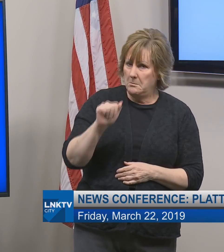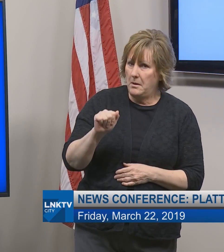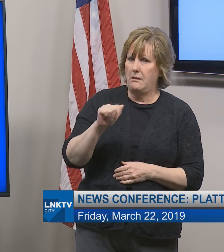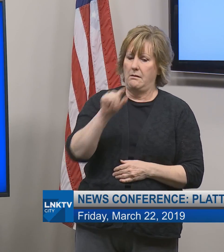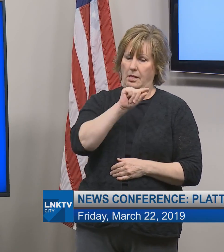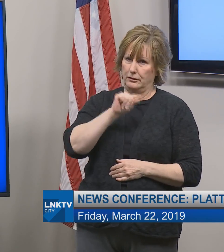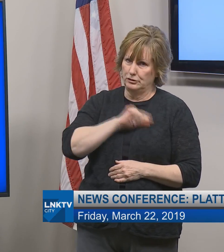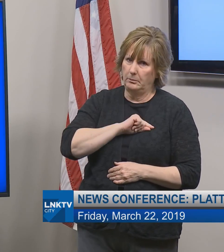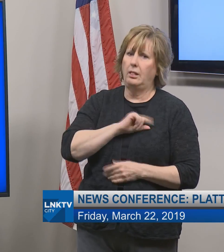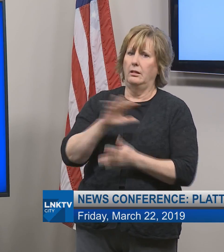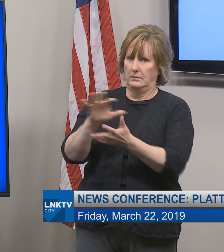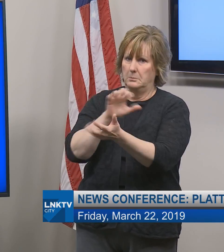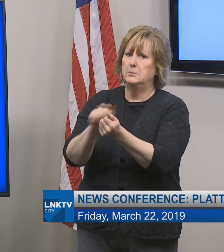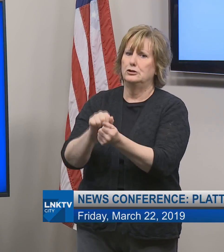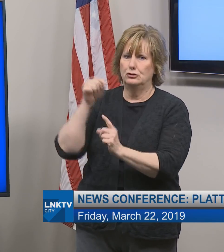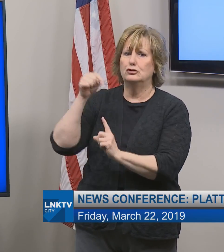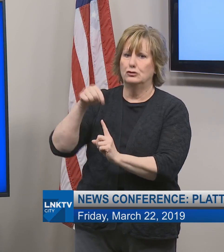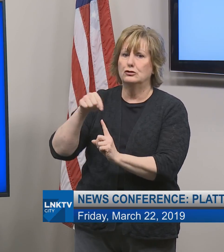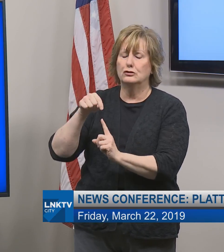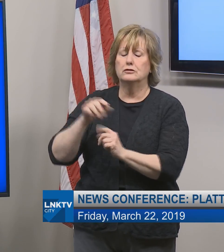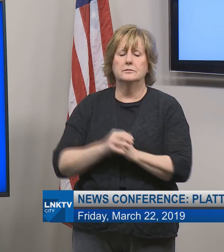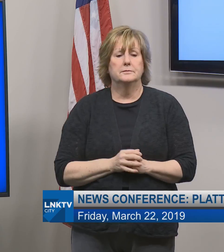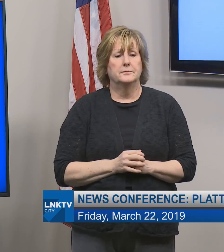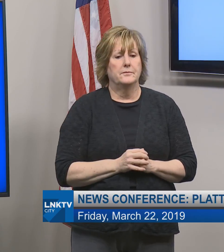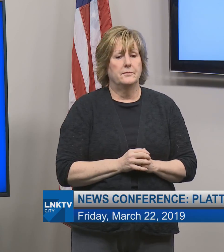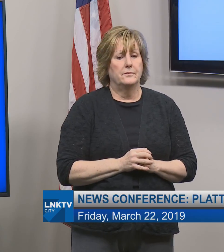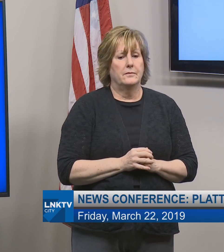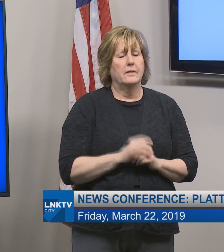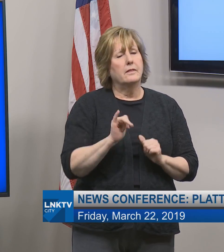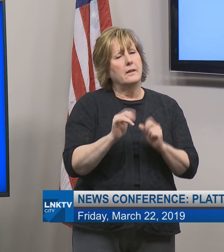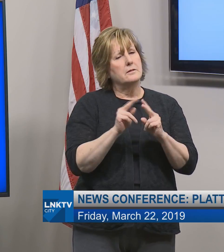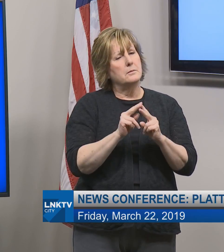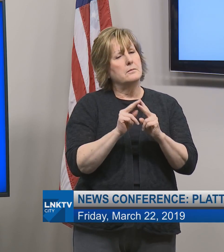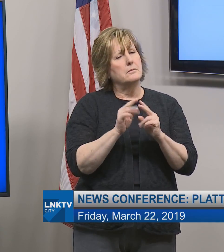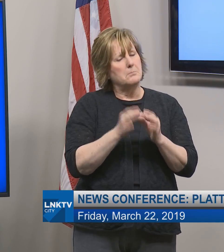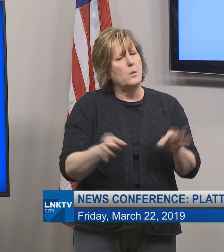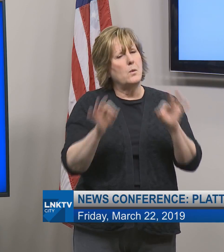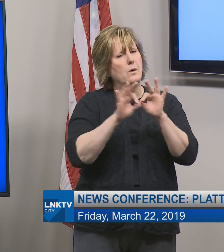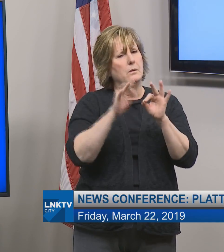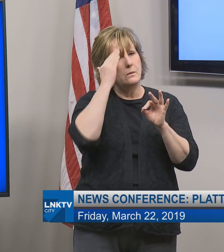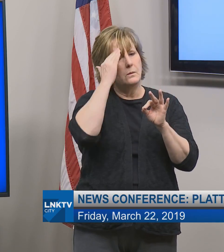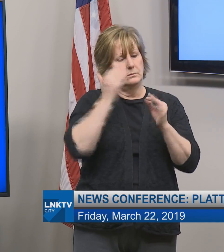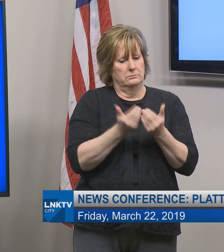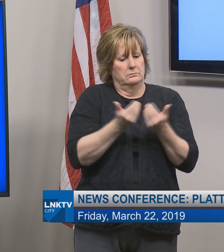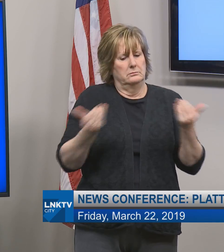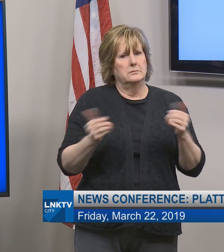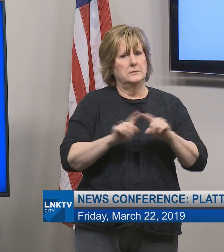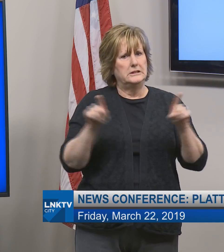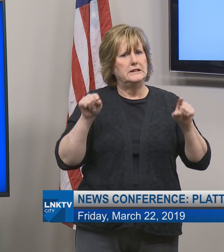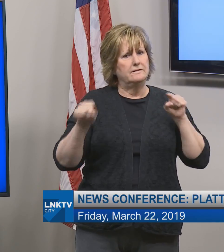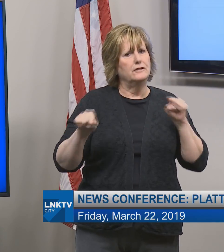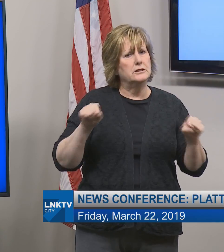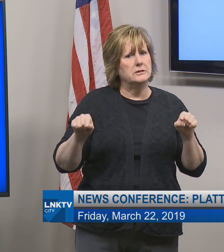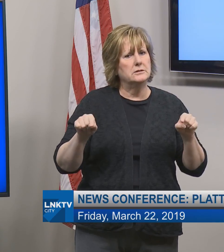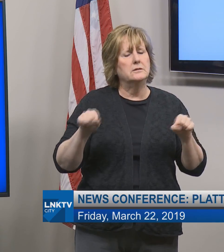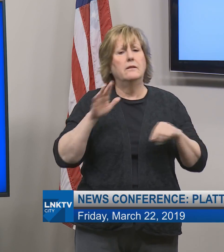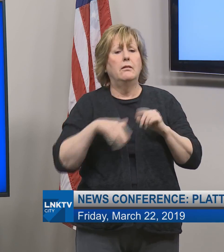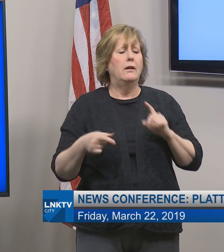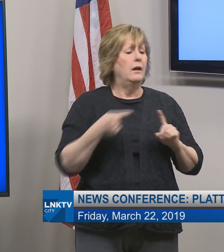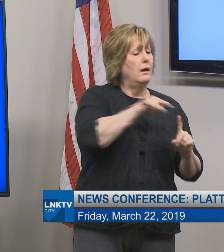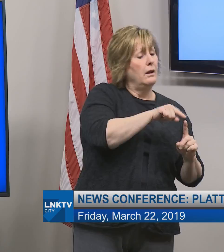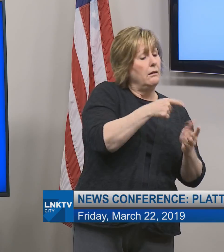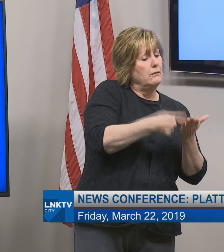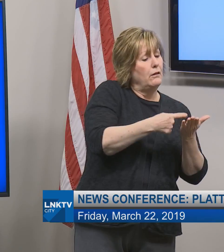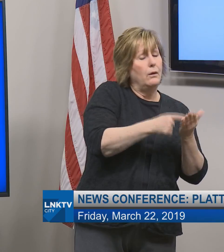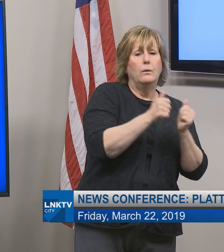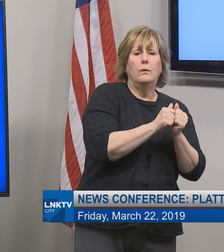eligible damages, and that's a very important distinction to make as opposed to what we might talk